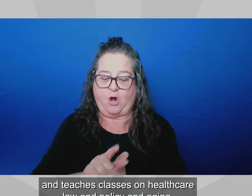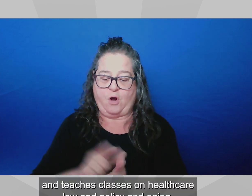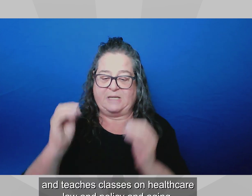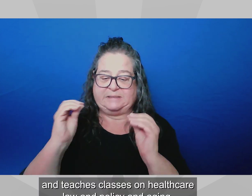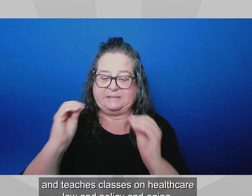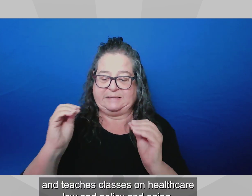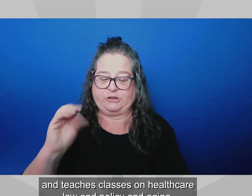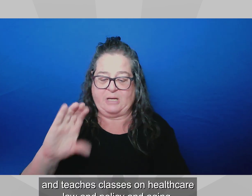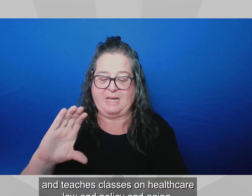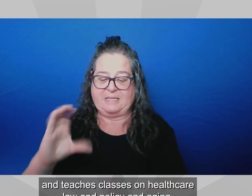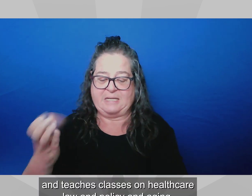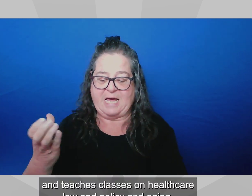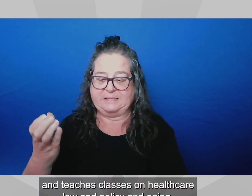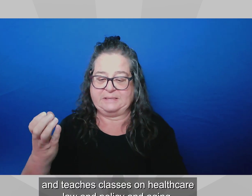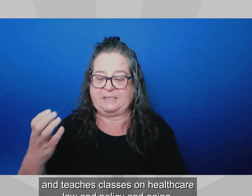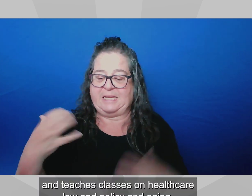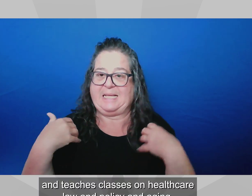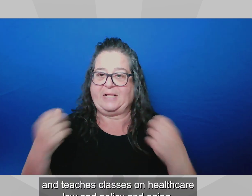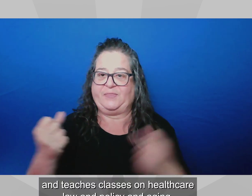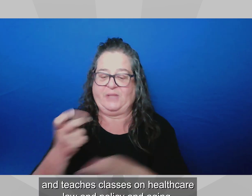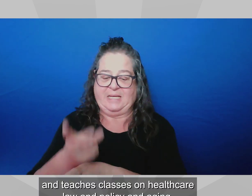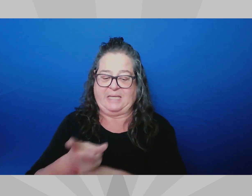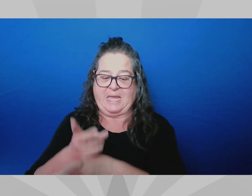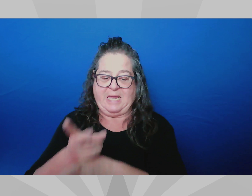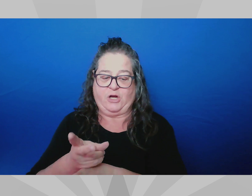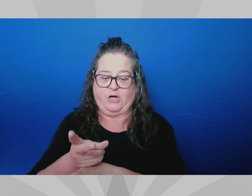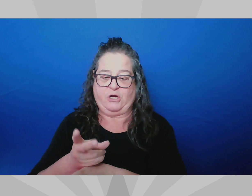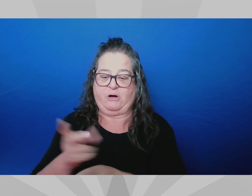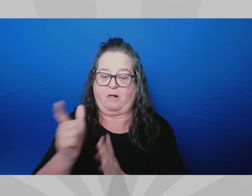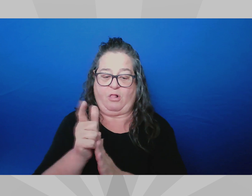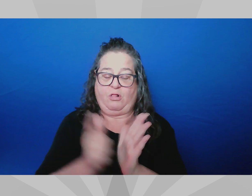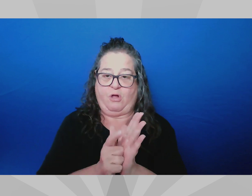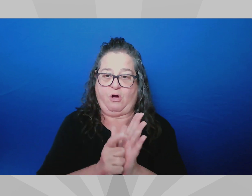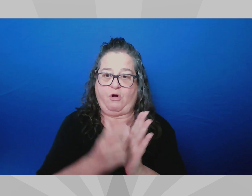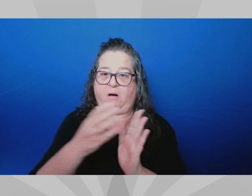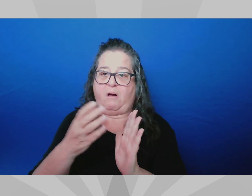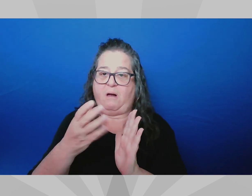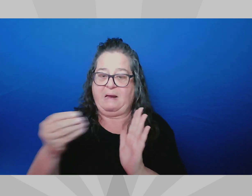teaches classes on healthcare law and policy and aging.